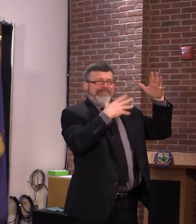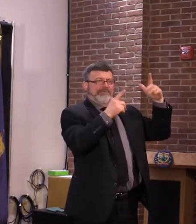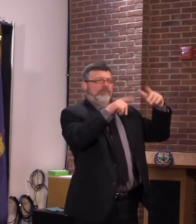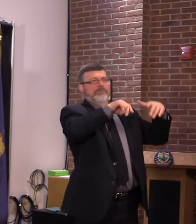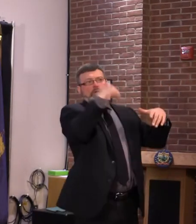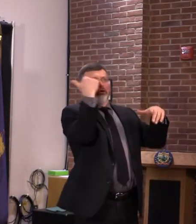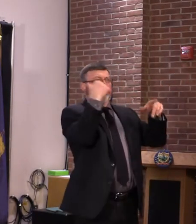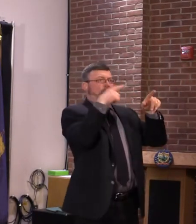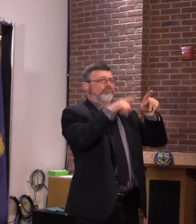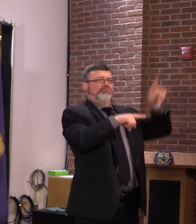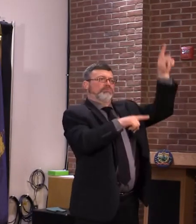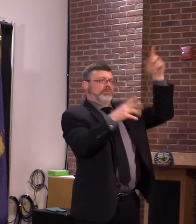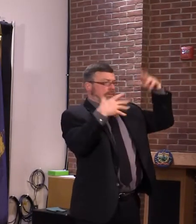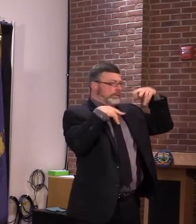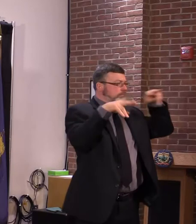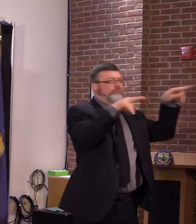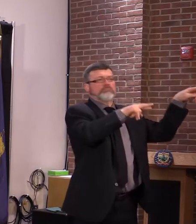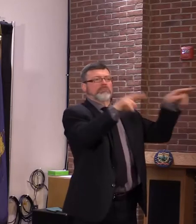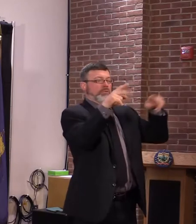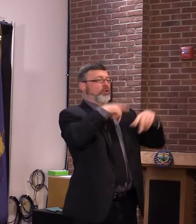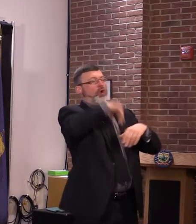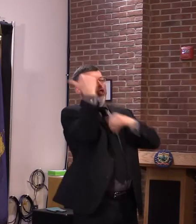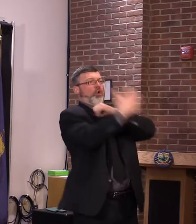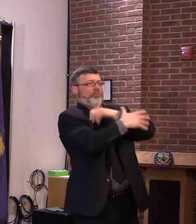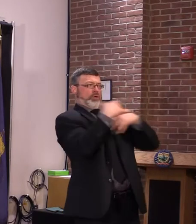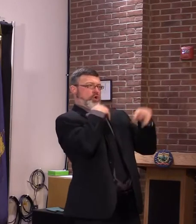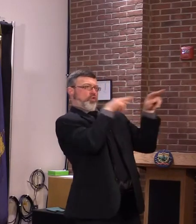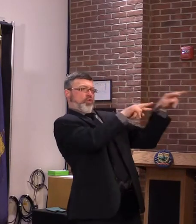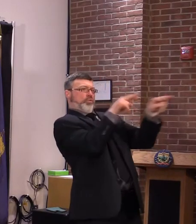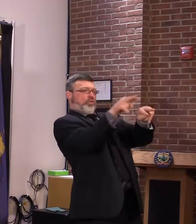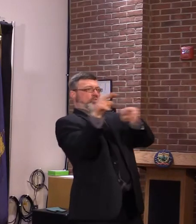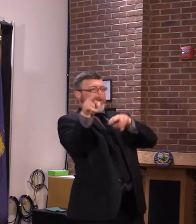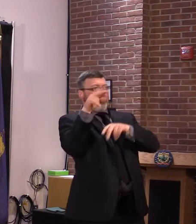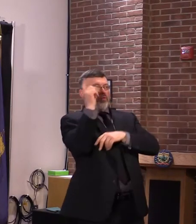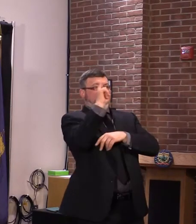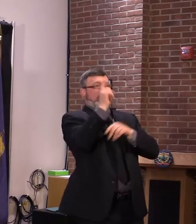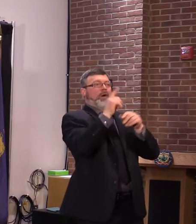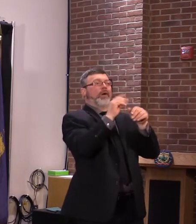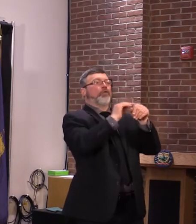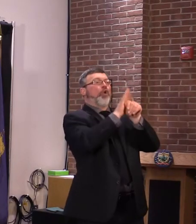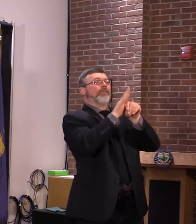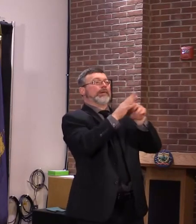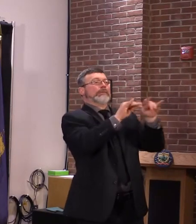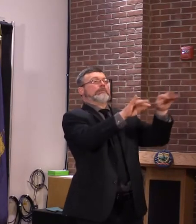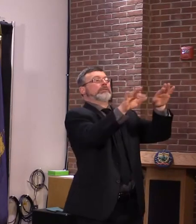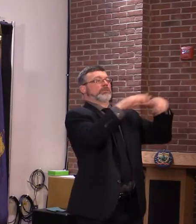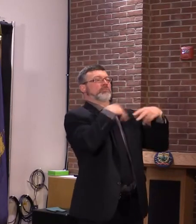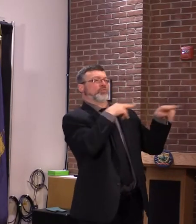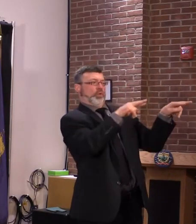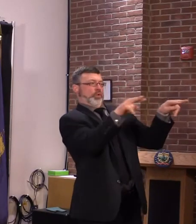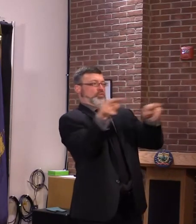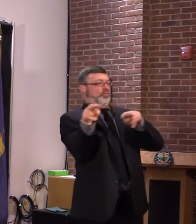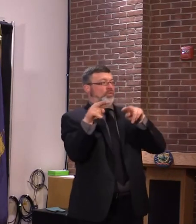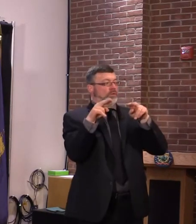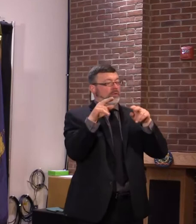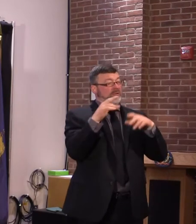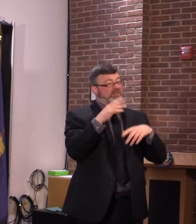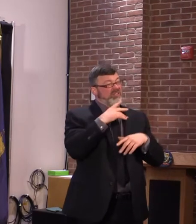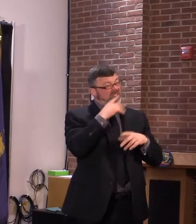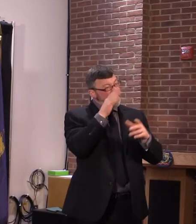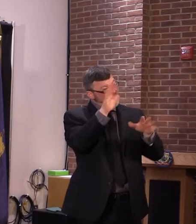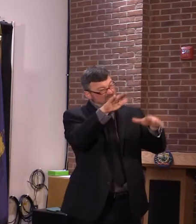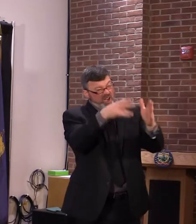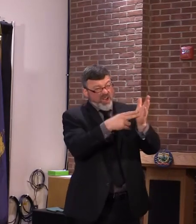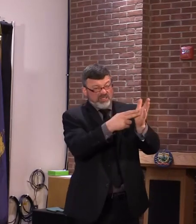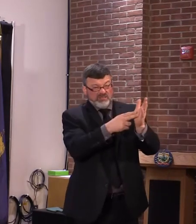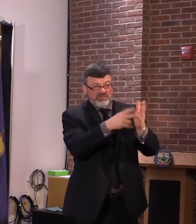it's going. And the key emphasis continues to be vaccinating as much of the nation and the world as possible so